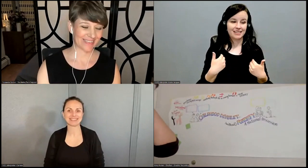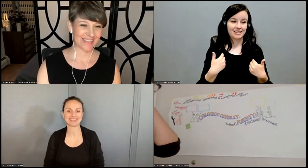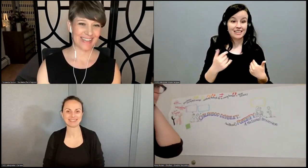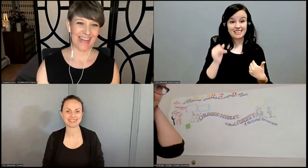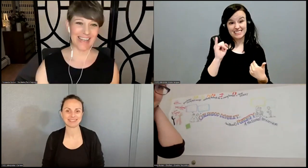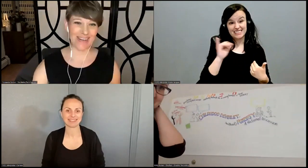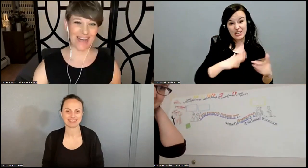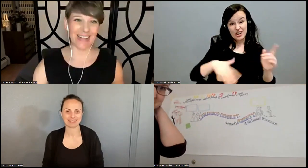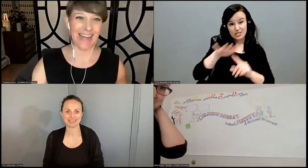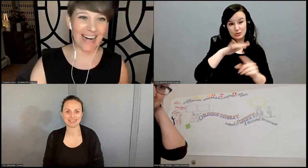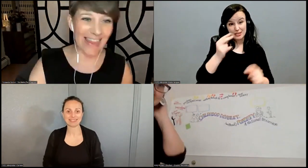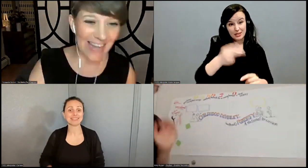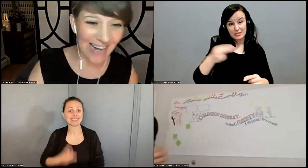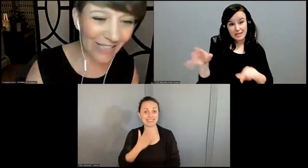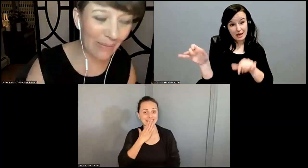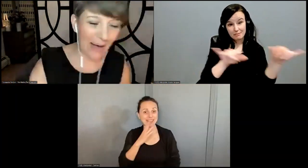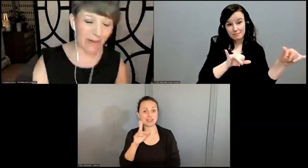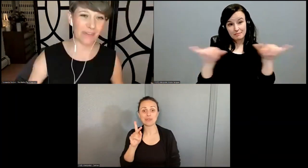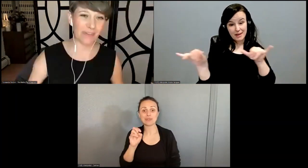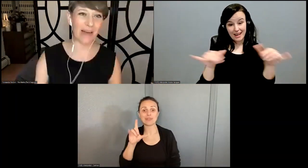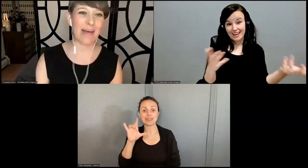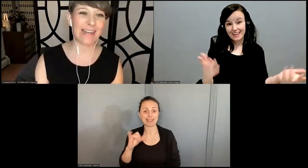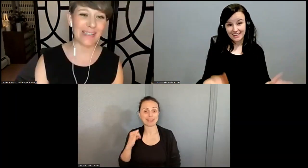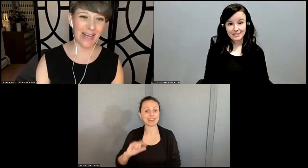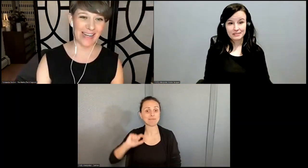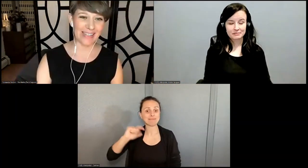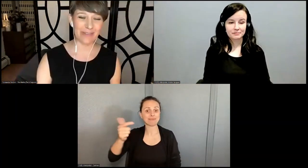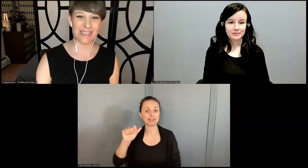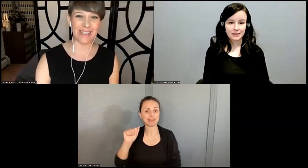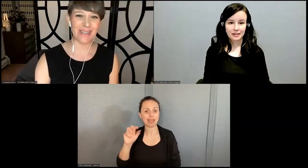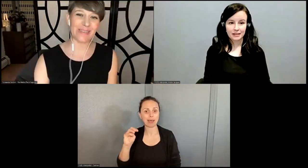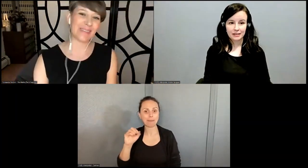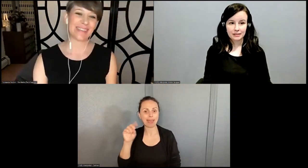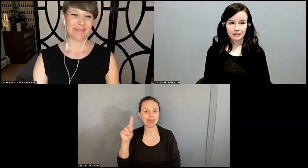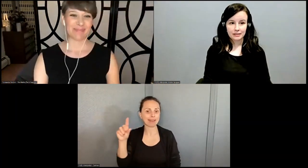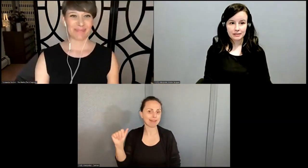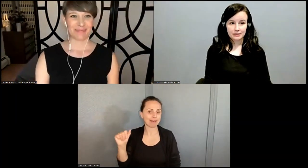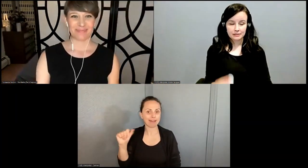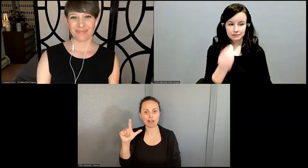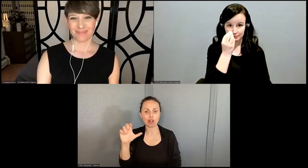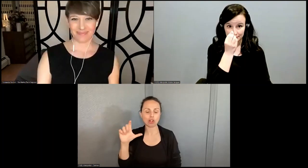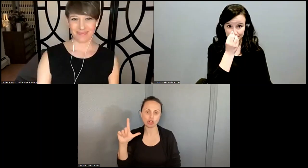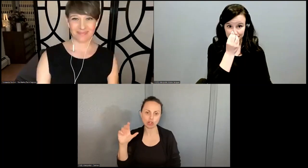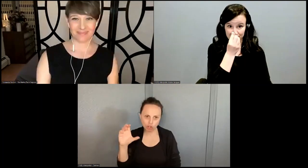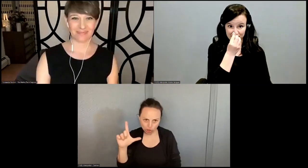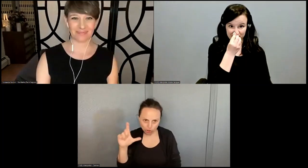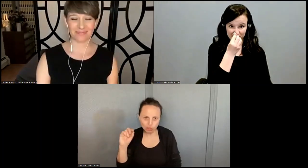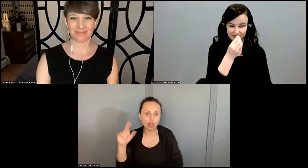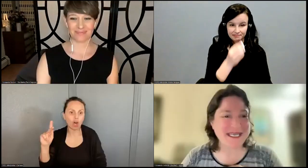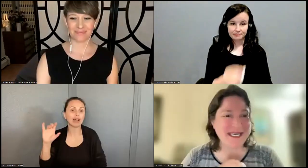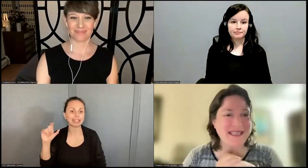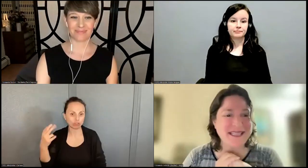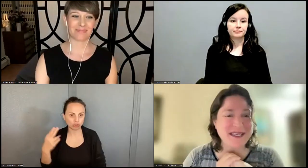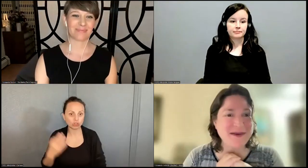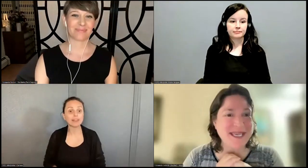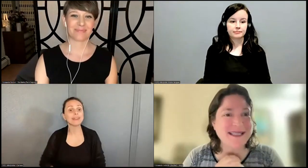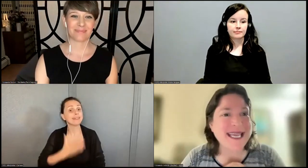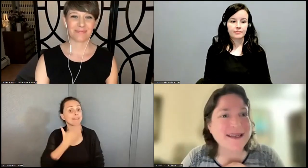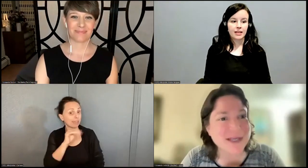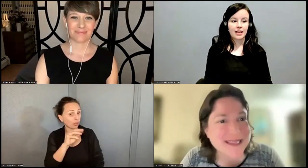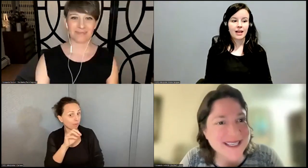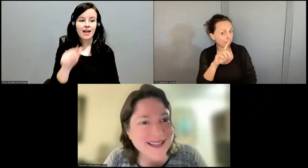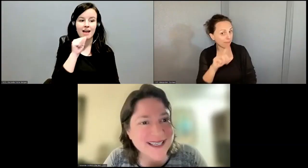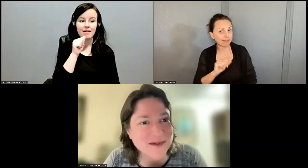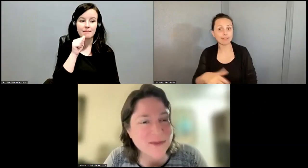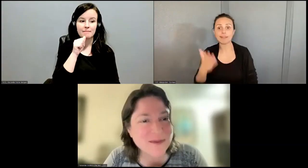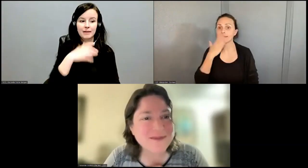Thank you, Kelly. And I think I turn it back over to Amanda Lockitch. Over to you. Perfect. Thank you, Amanda, and thank you, Kelly, and